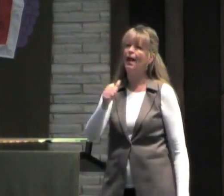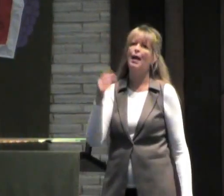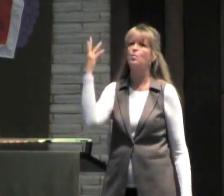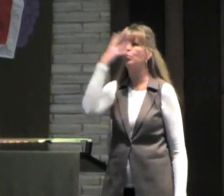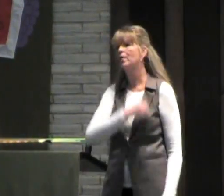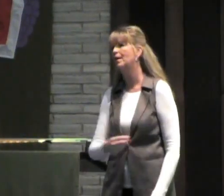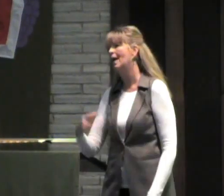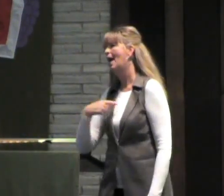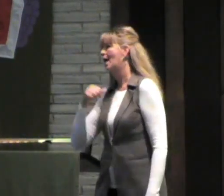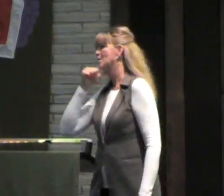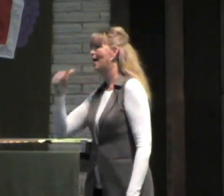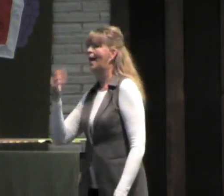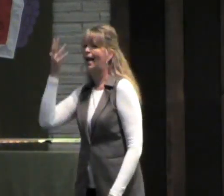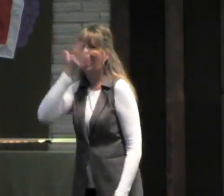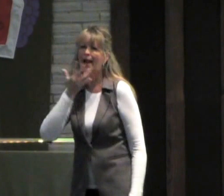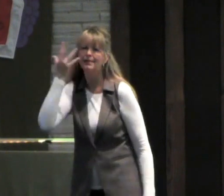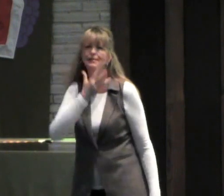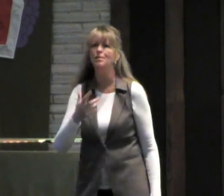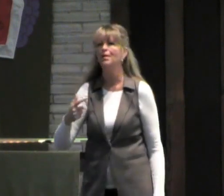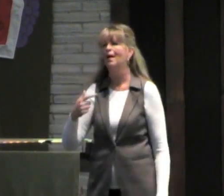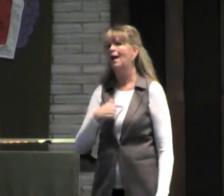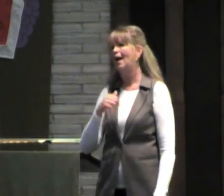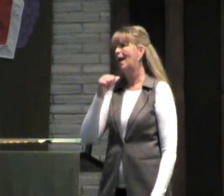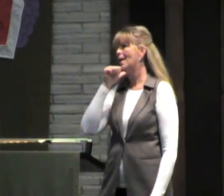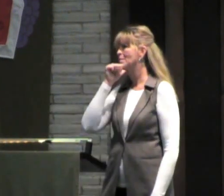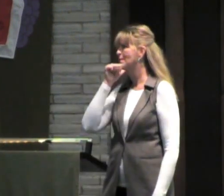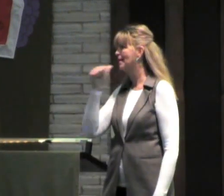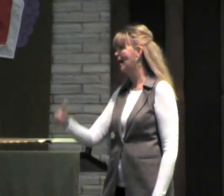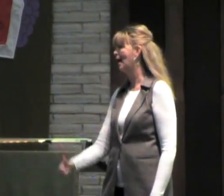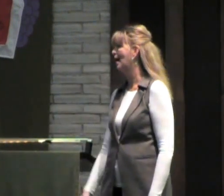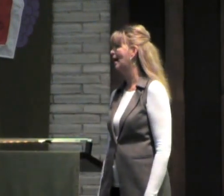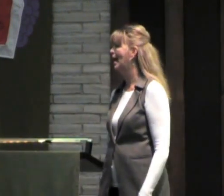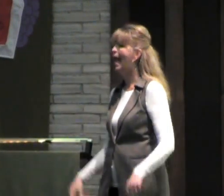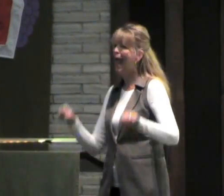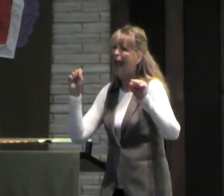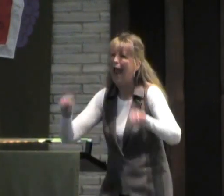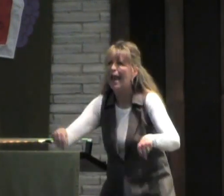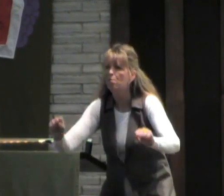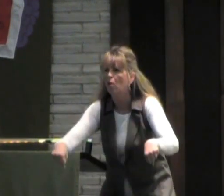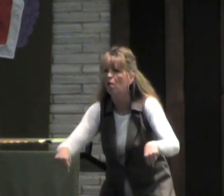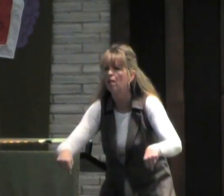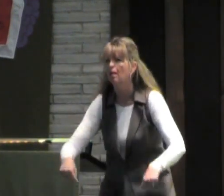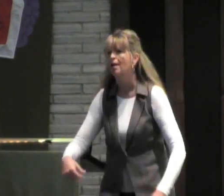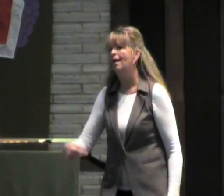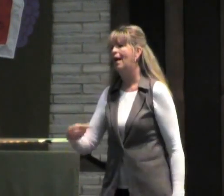I'm not pretty, I'm not handsome, I'm not able,